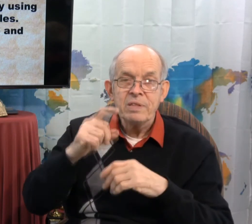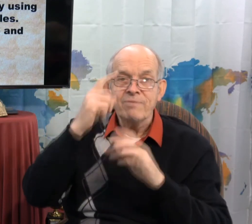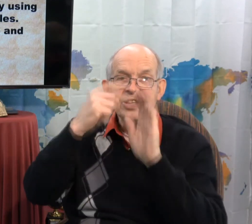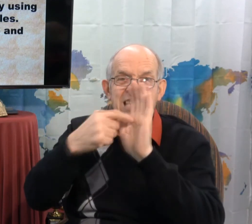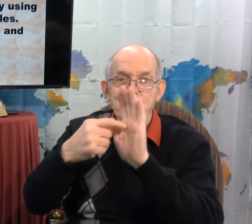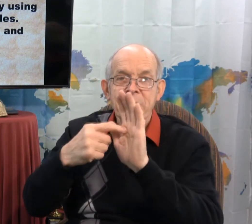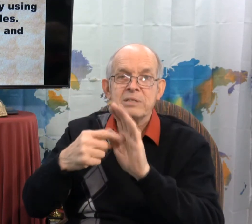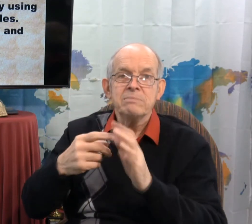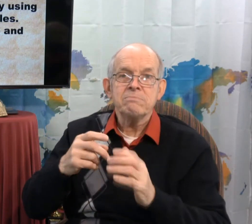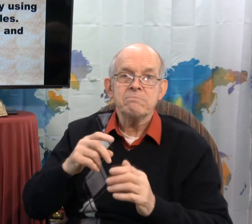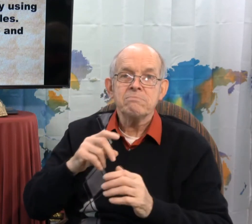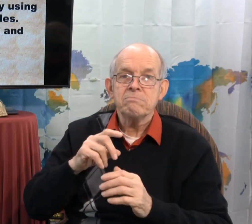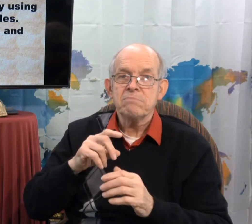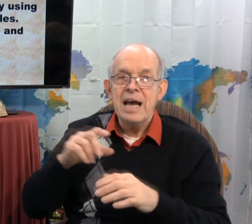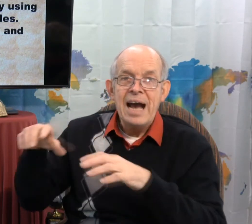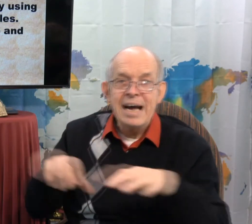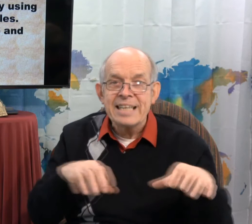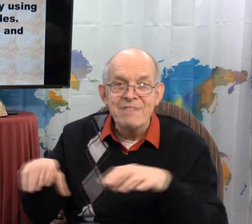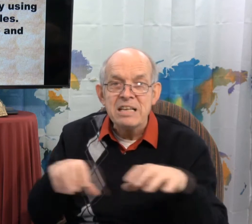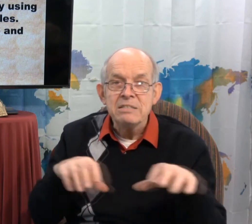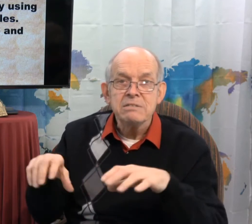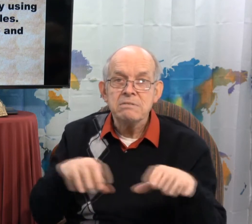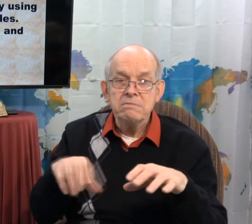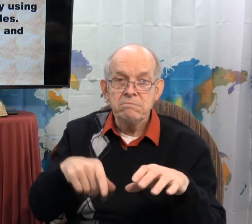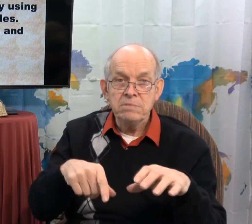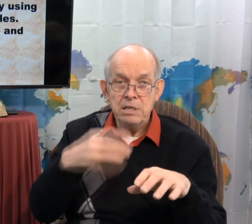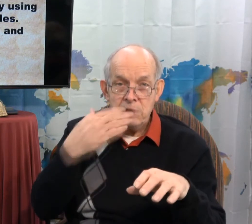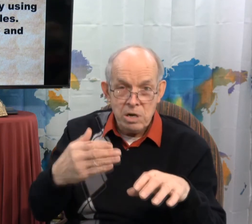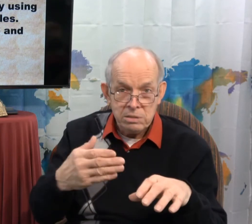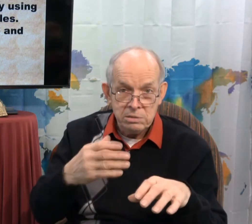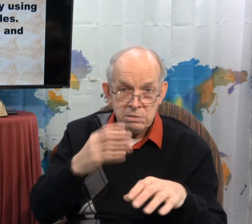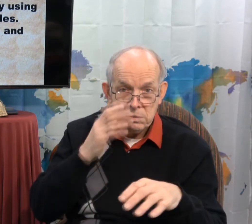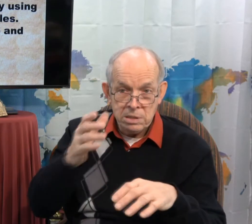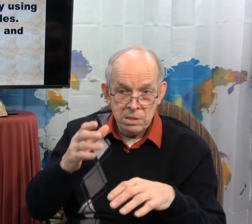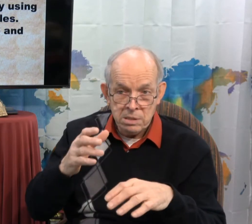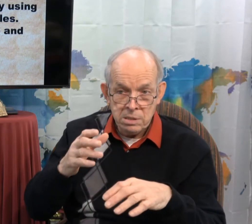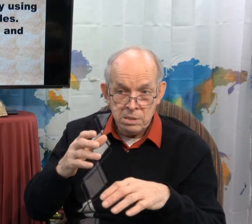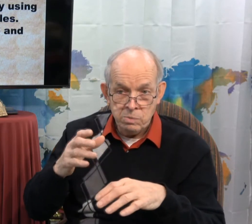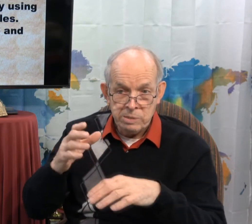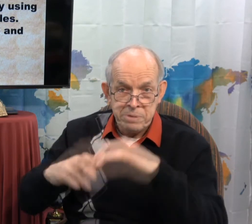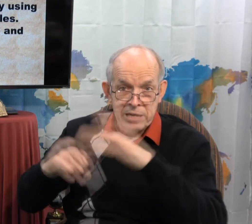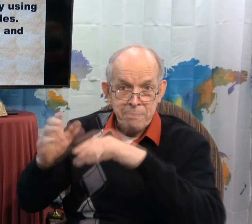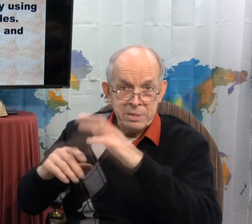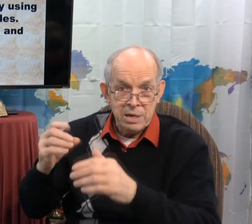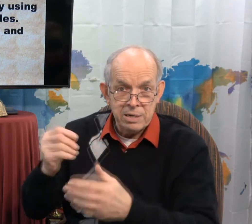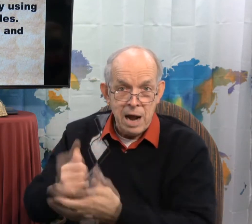For example, as David, you will beat up and up